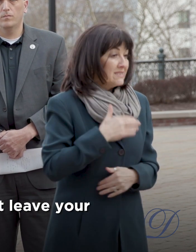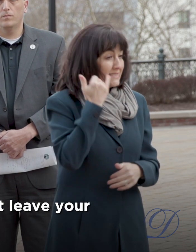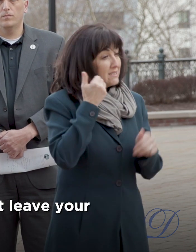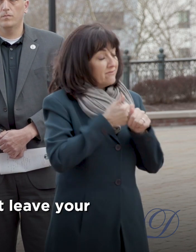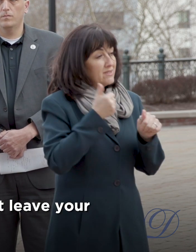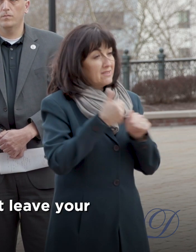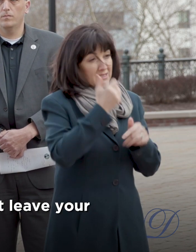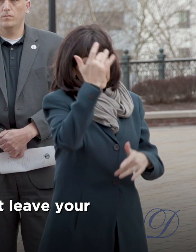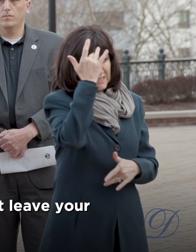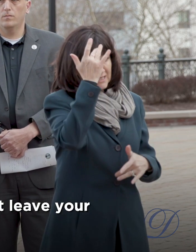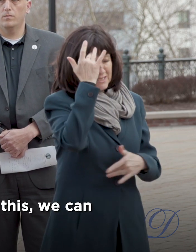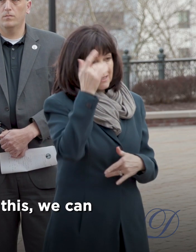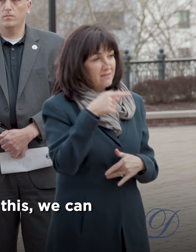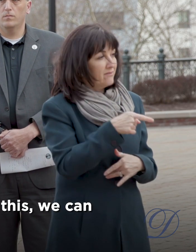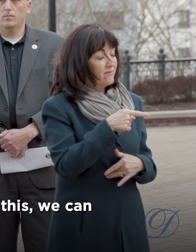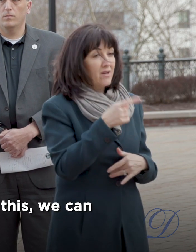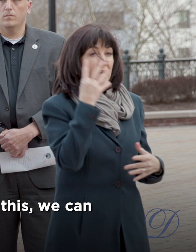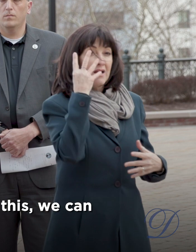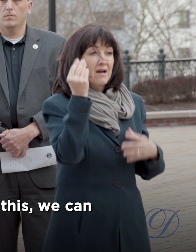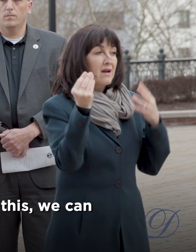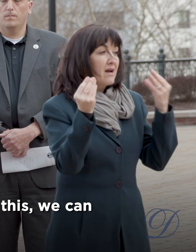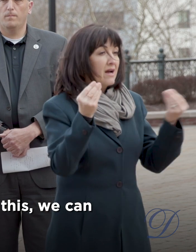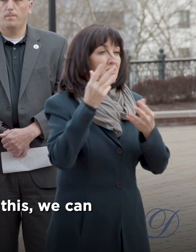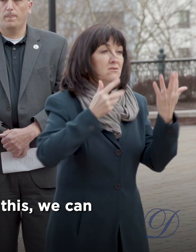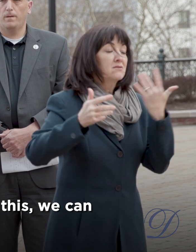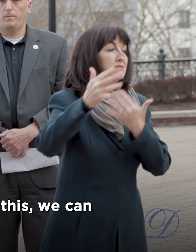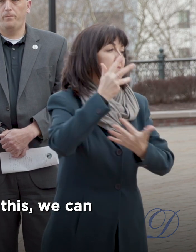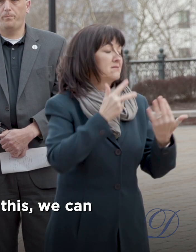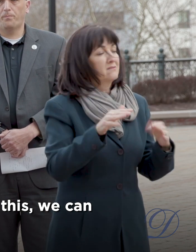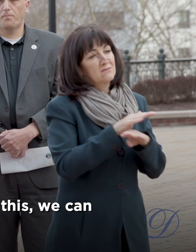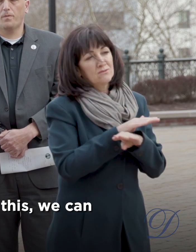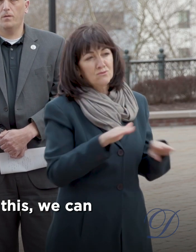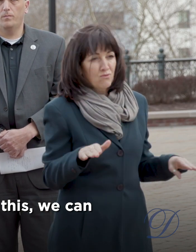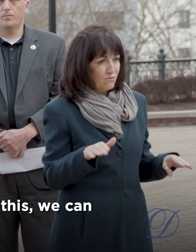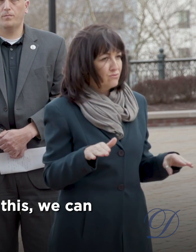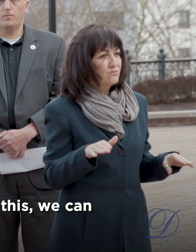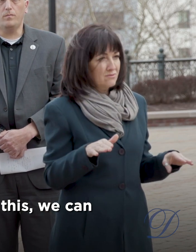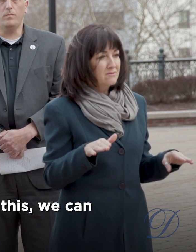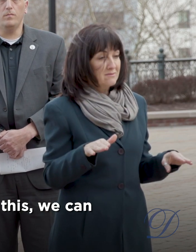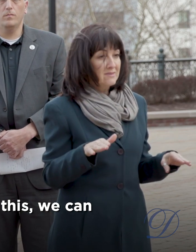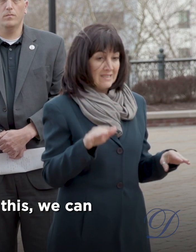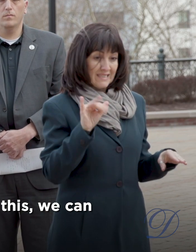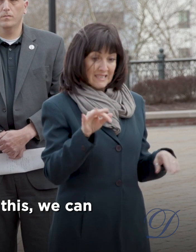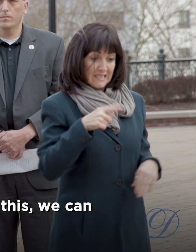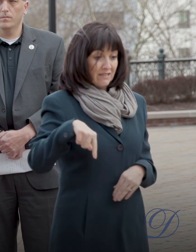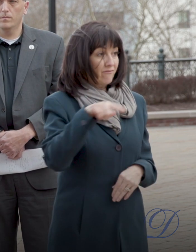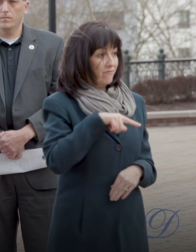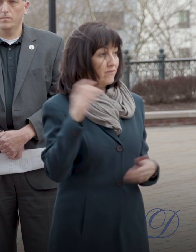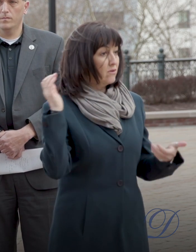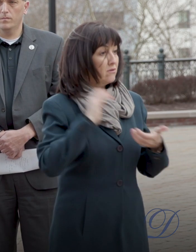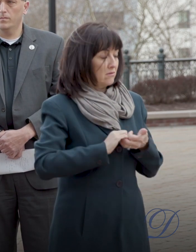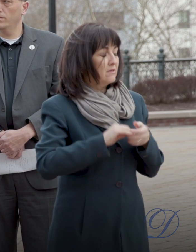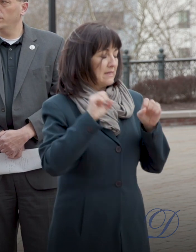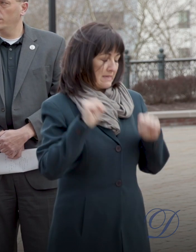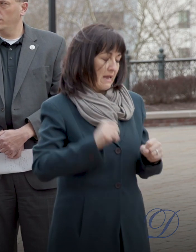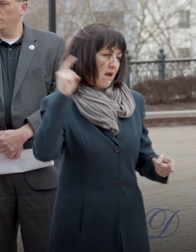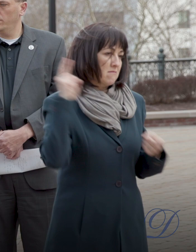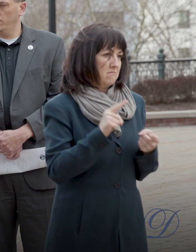not leave your home. And if we all work together on this, we can bend the curve. Thank you.